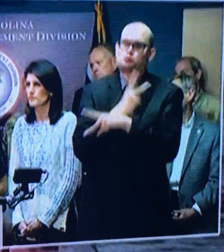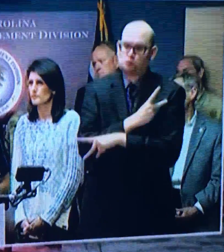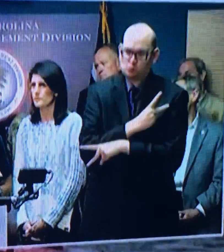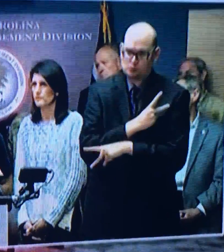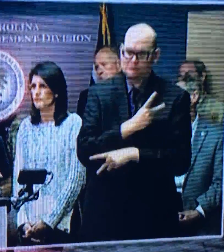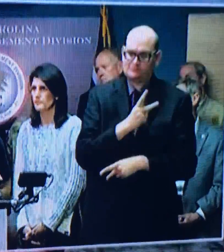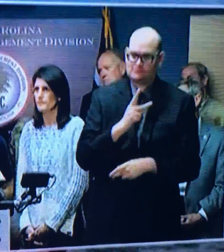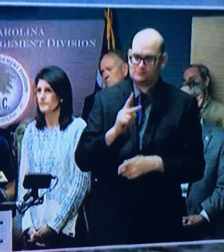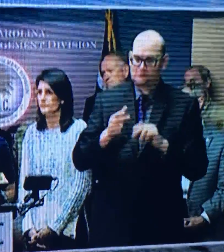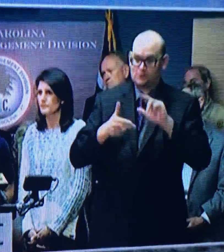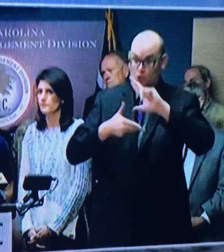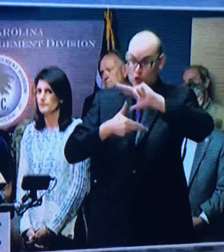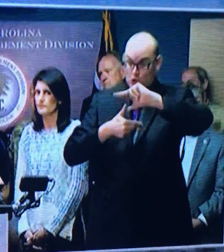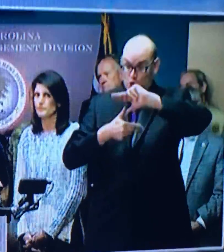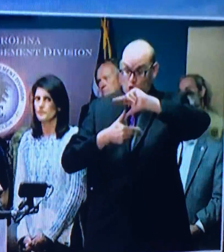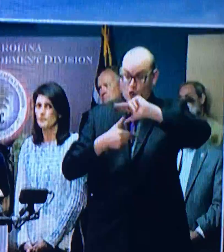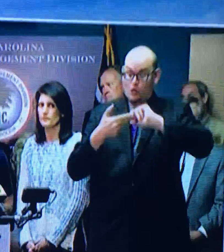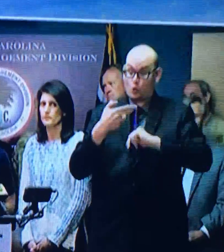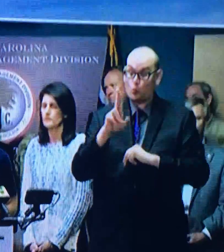Hurricane Hugo for those locations.